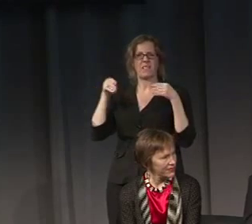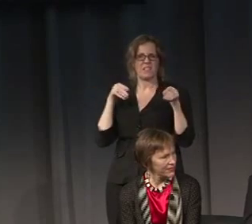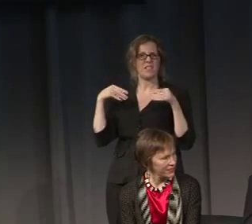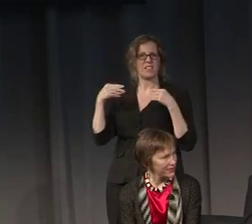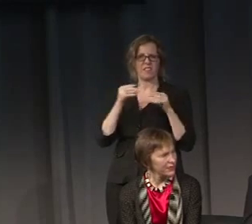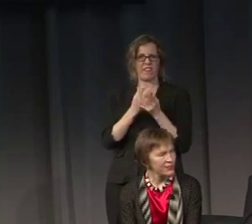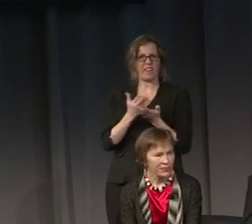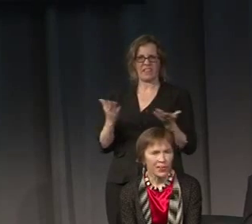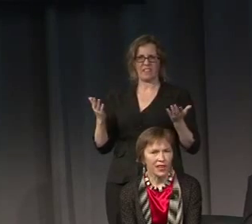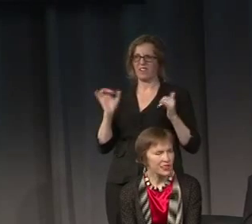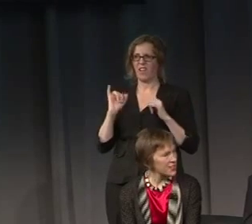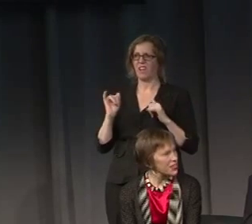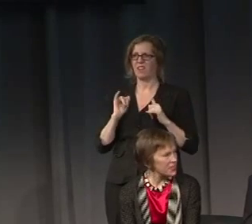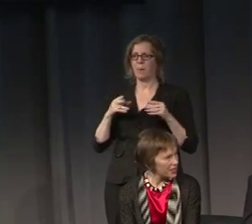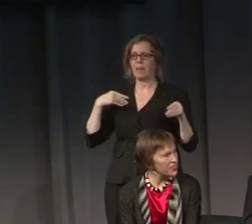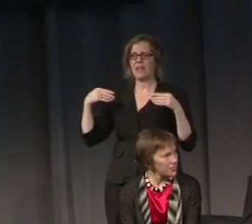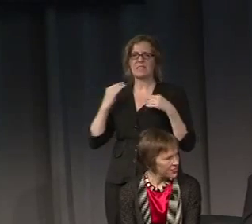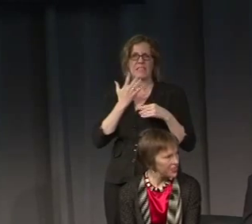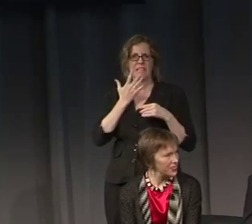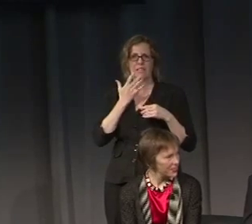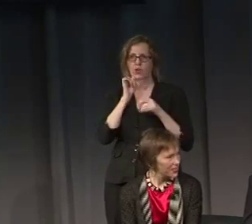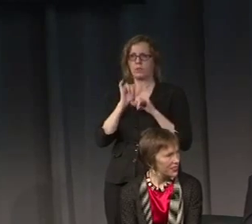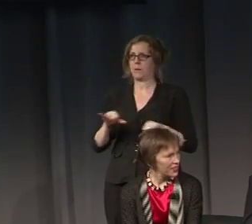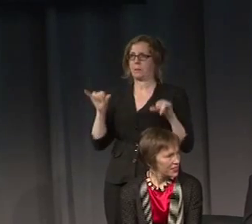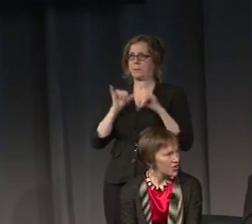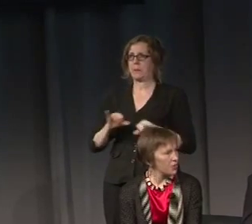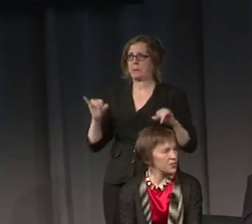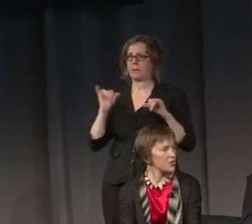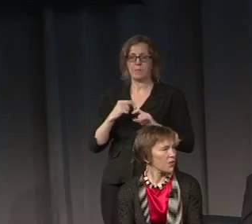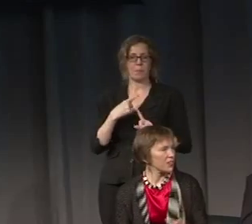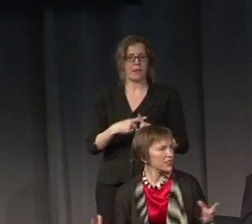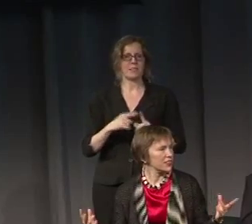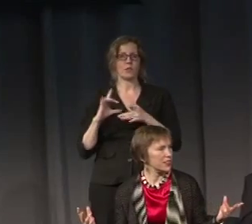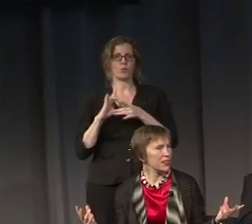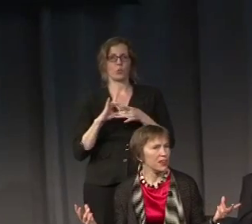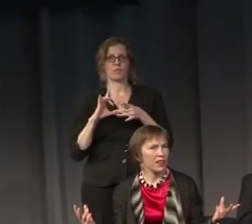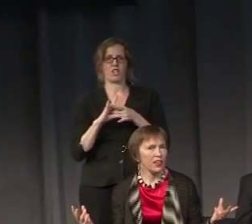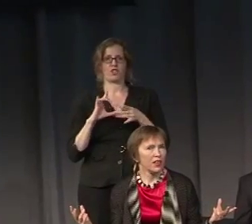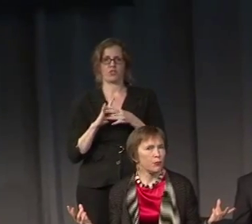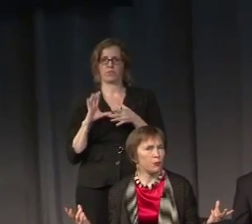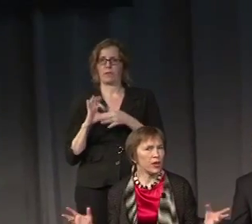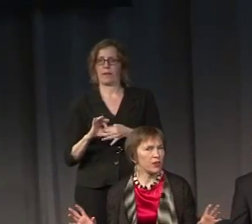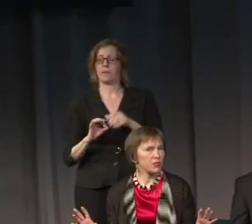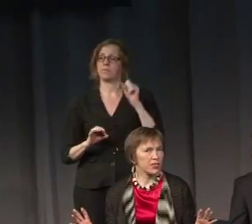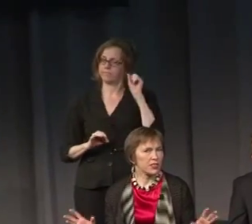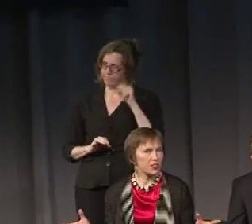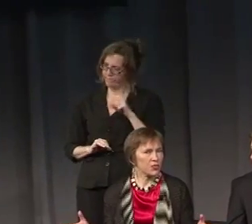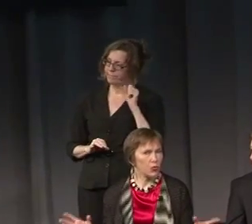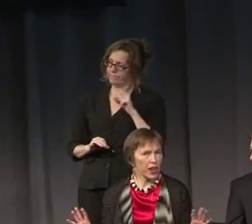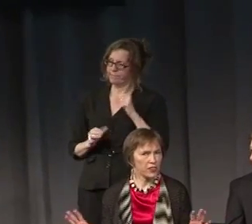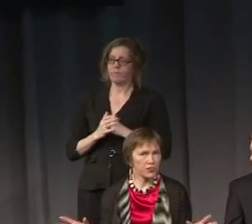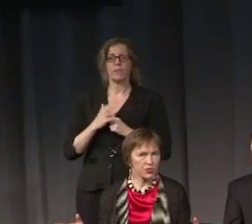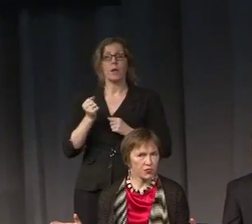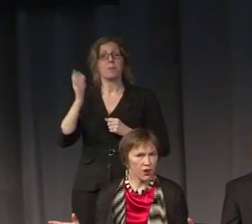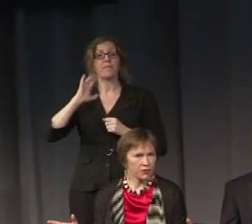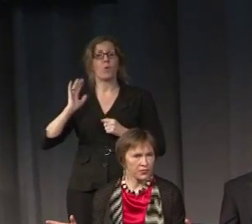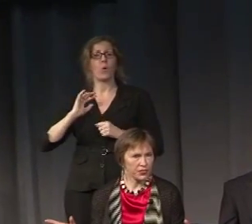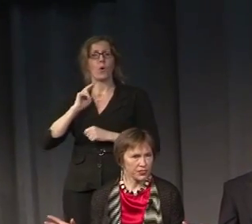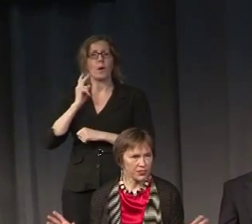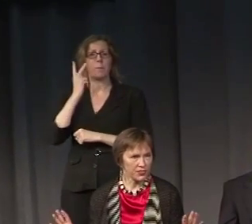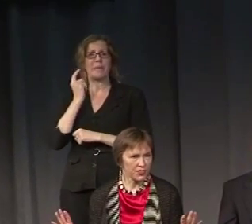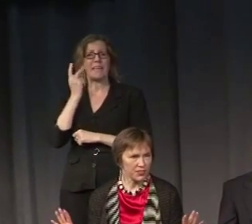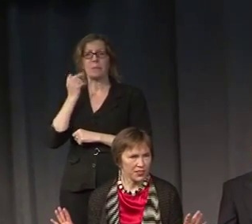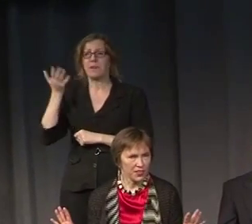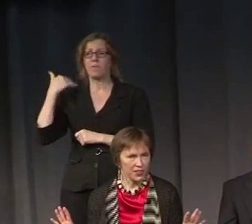of taste. And it's associational. Yeah. So historically, pink was considered way too strong